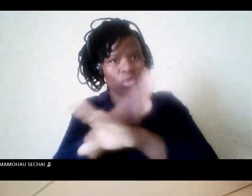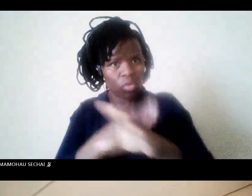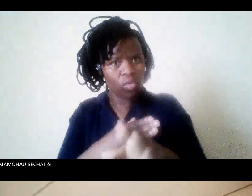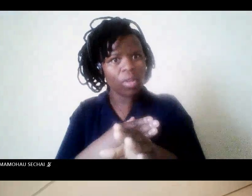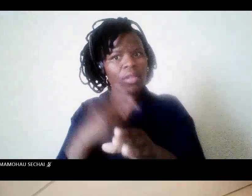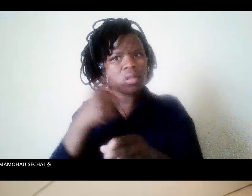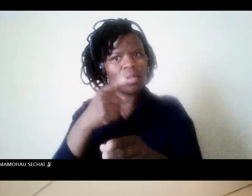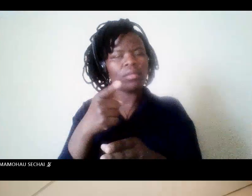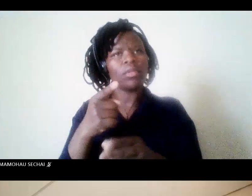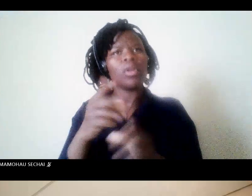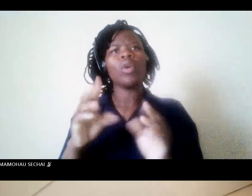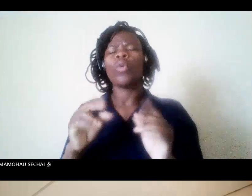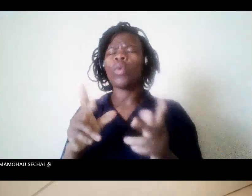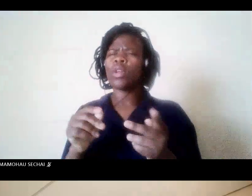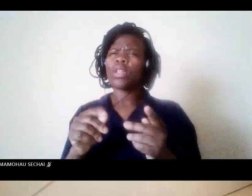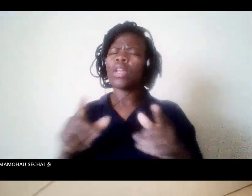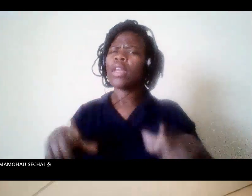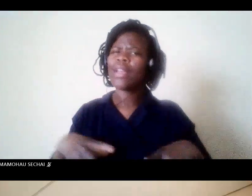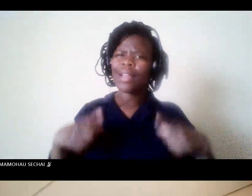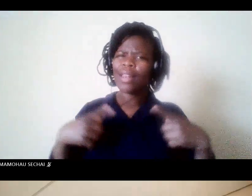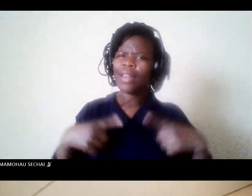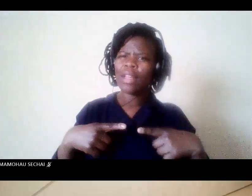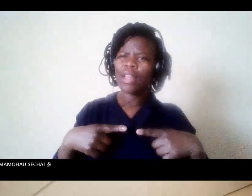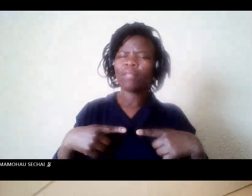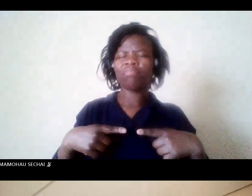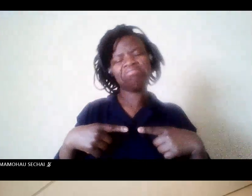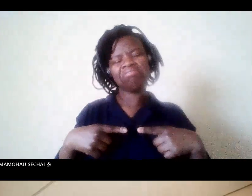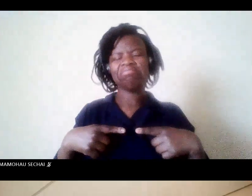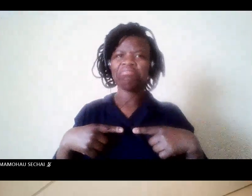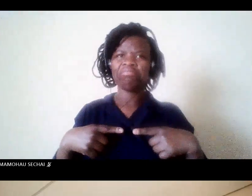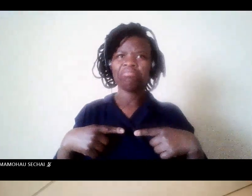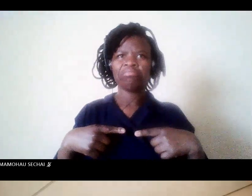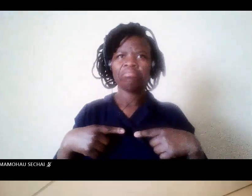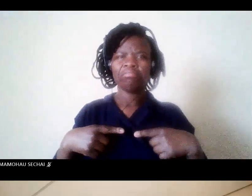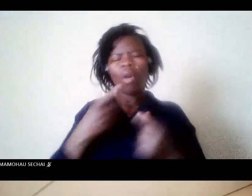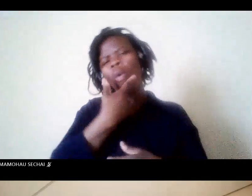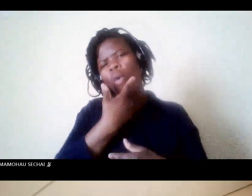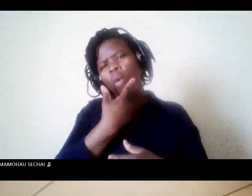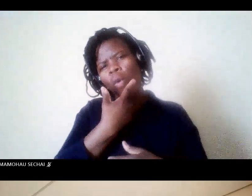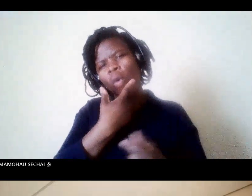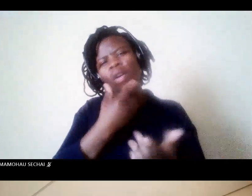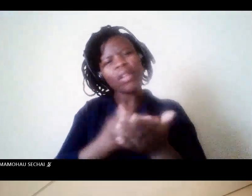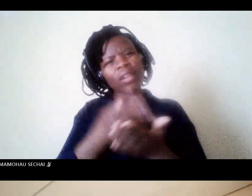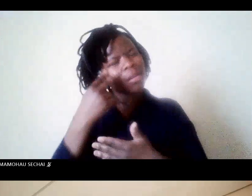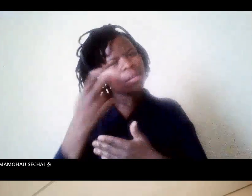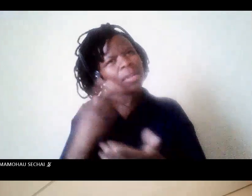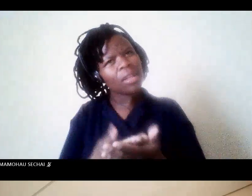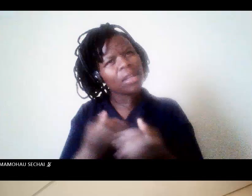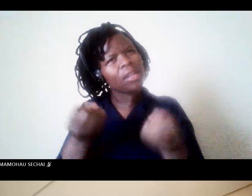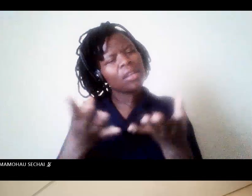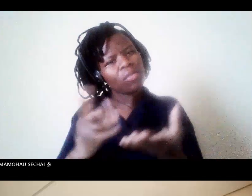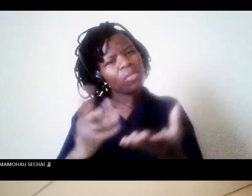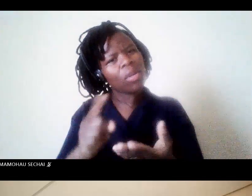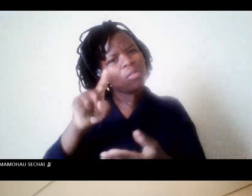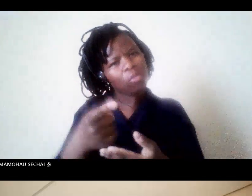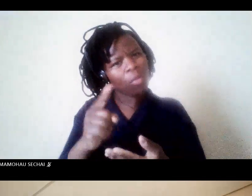a tragedy, and let's see what we can give in terms of charity to be able to